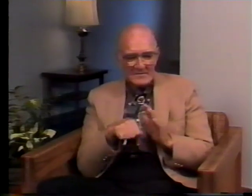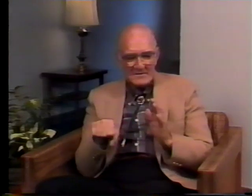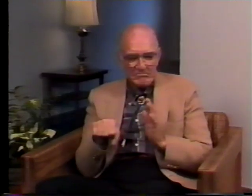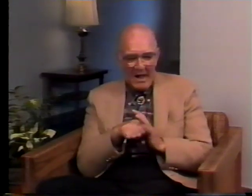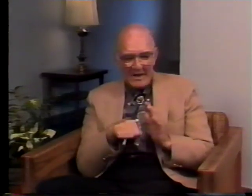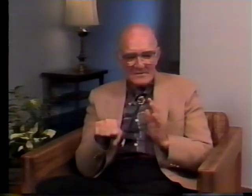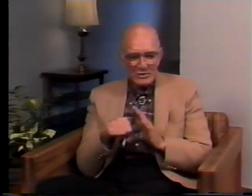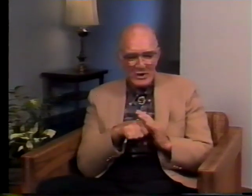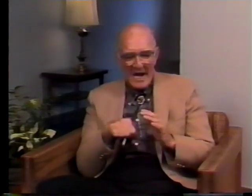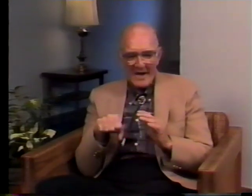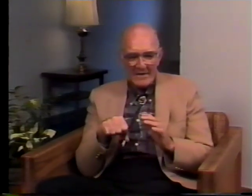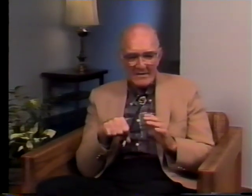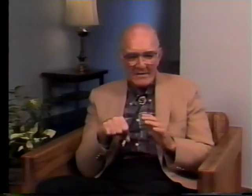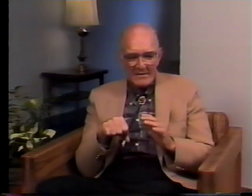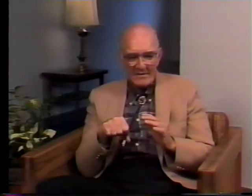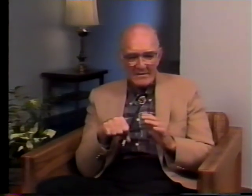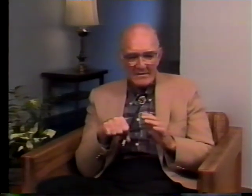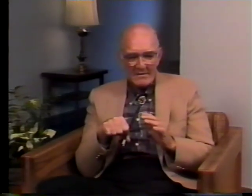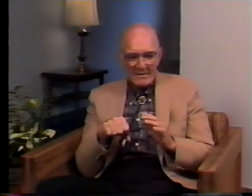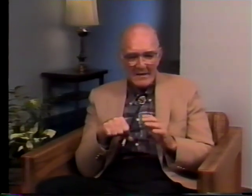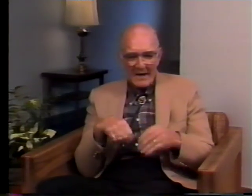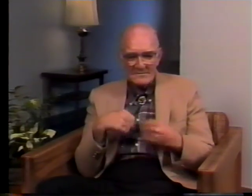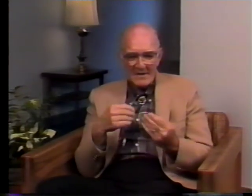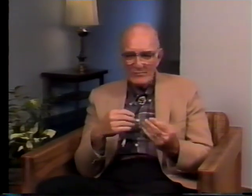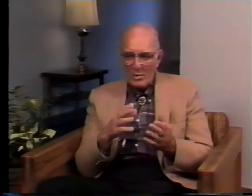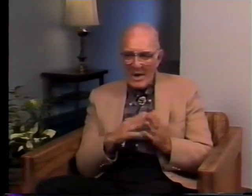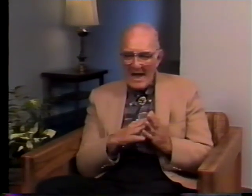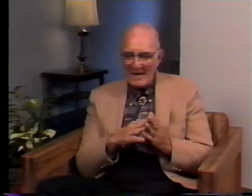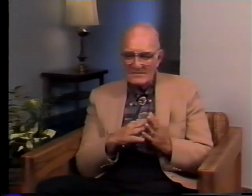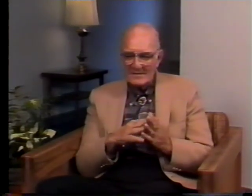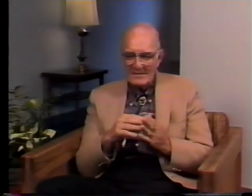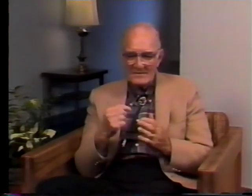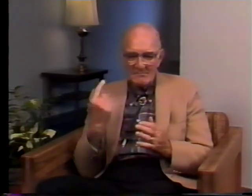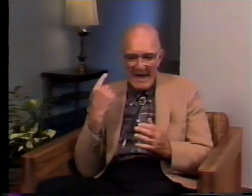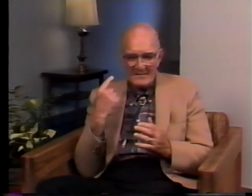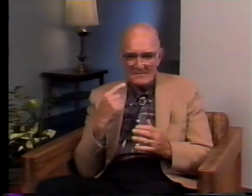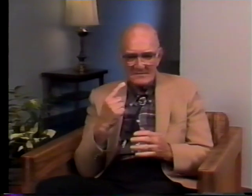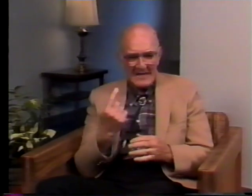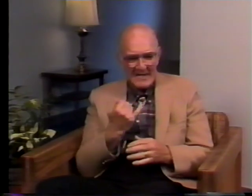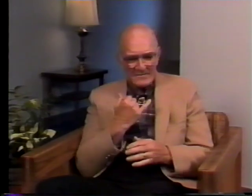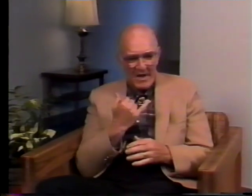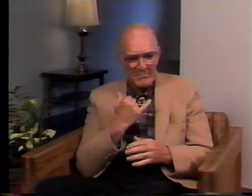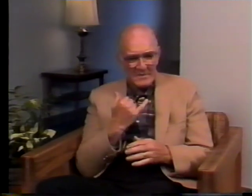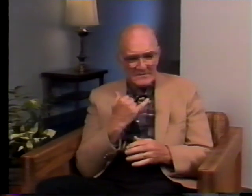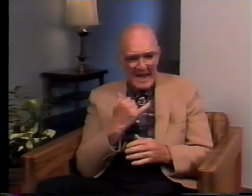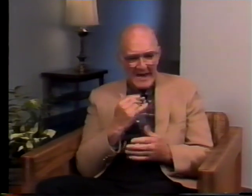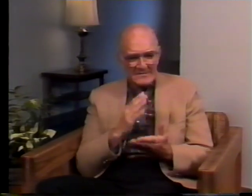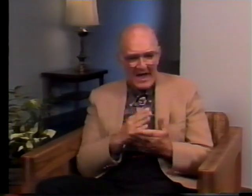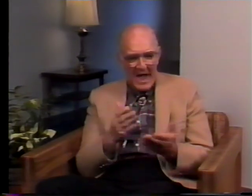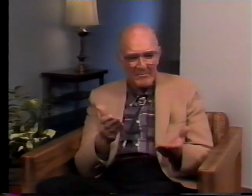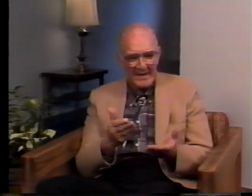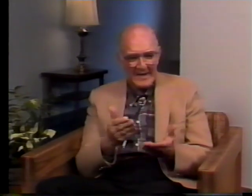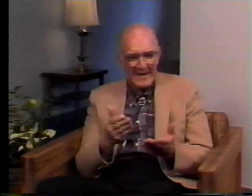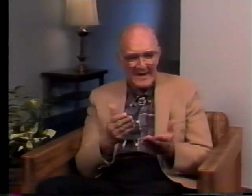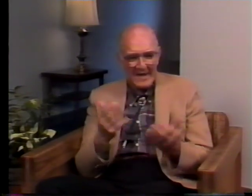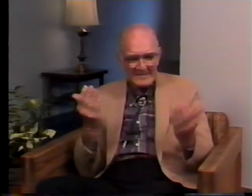his bells a shake, as if to ask his master, is there some mistake stopping here? And it's